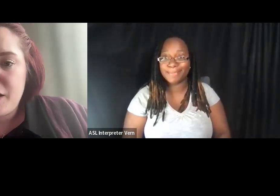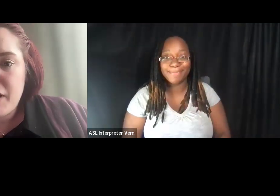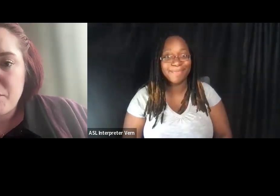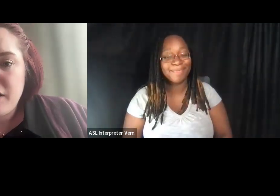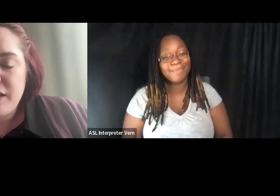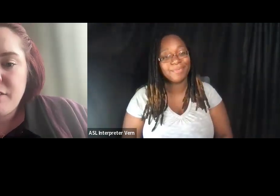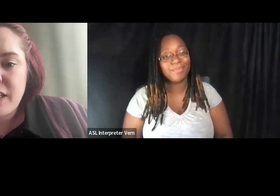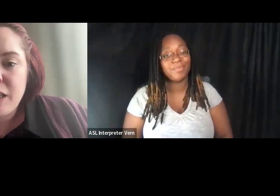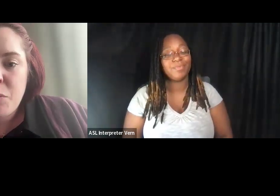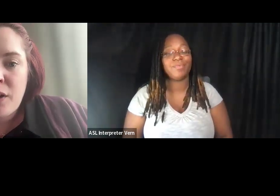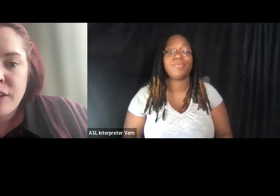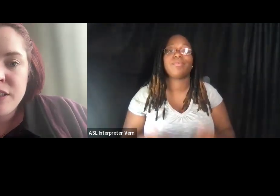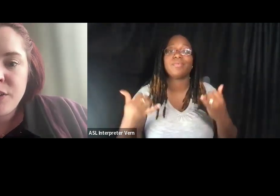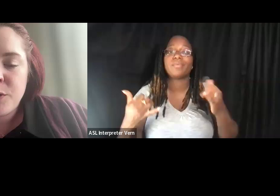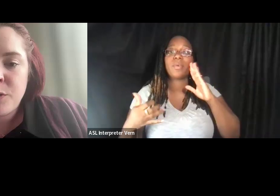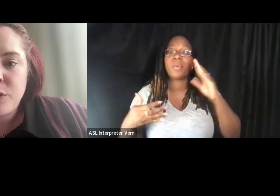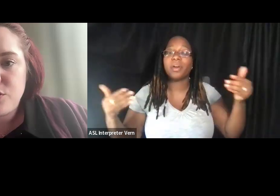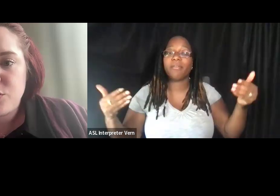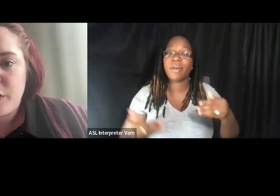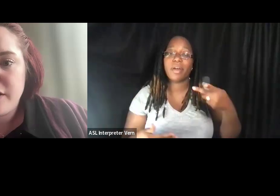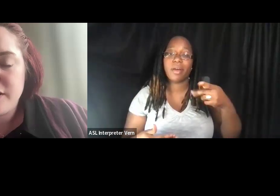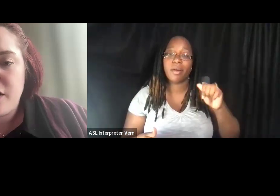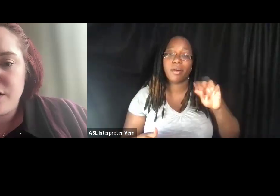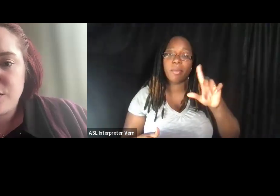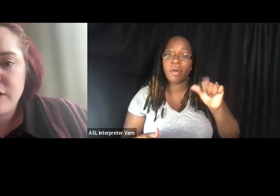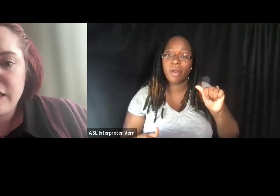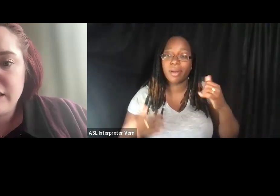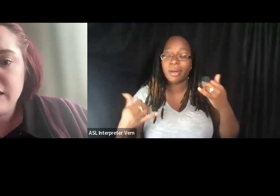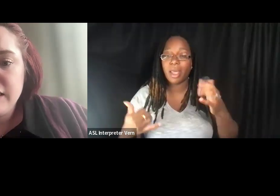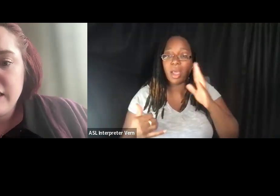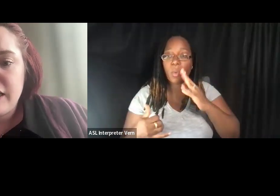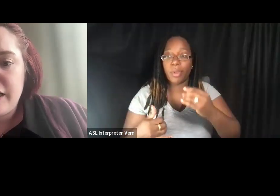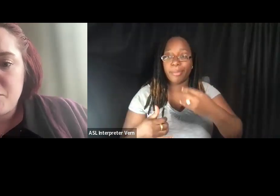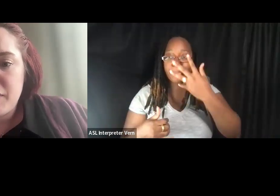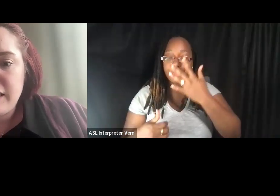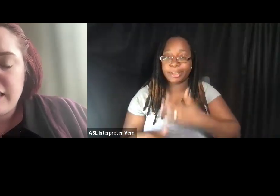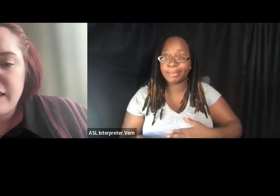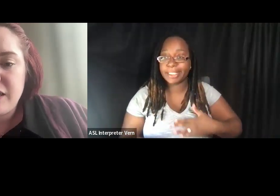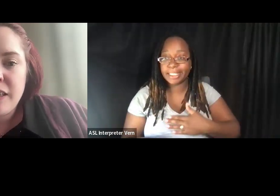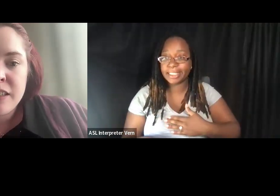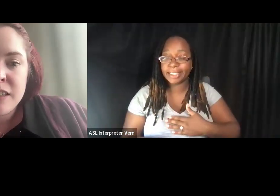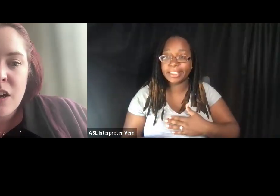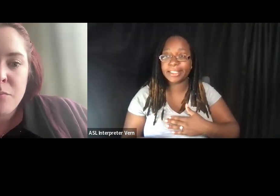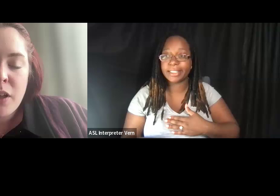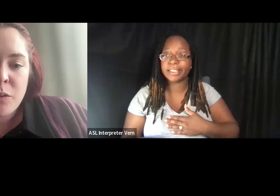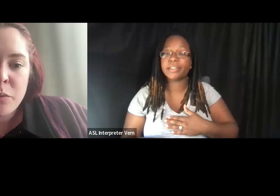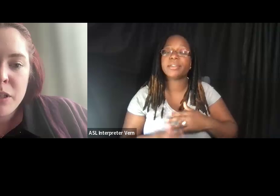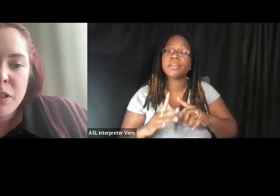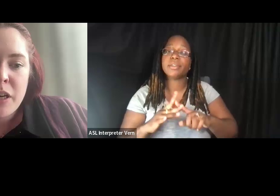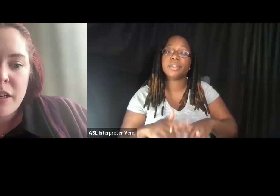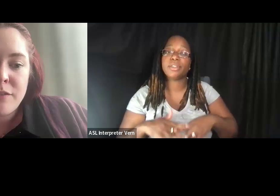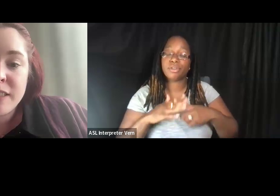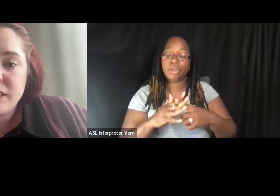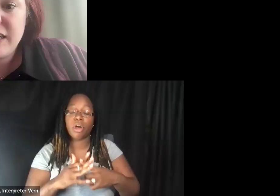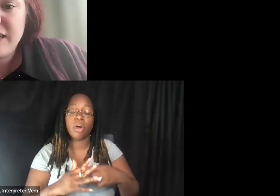that, I'm going to invite Paula to join us on the screen and kick us off. Paula will